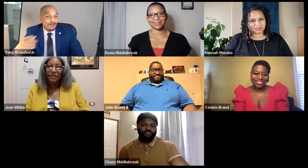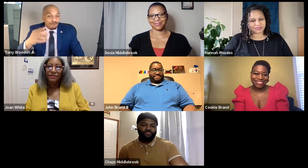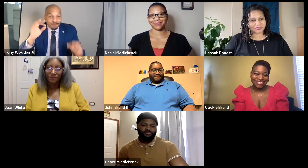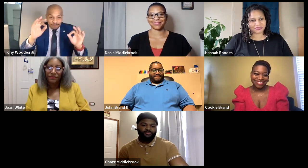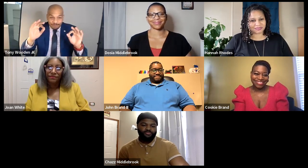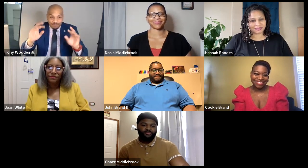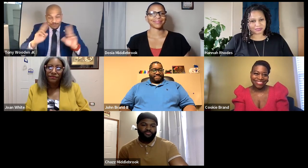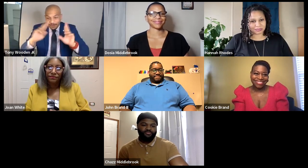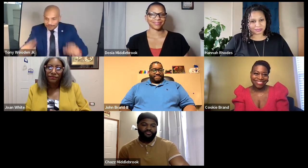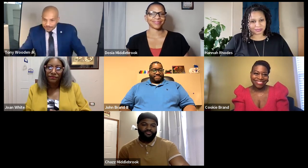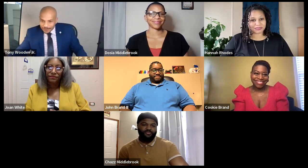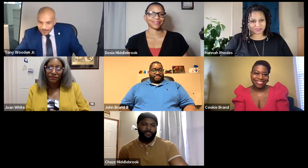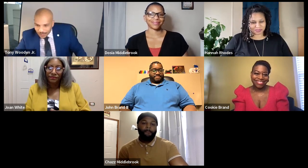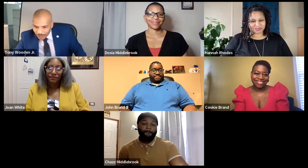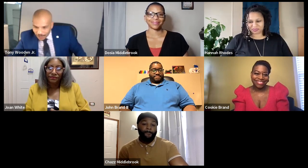aunt some questions. Is that okay? You good with that?